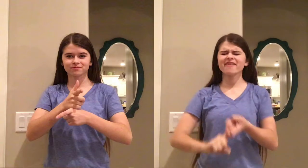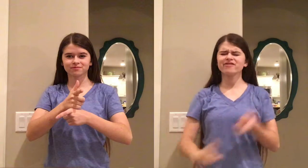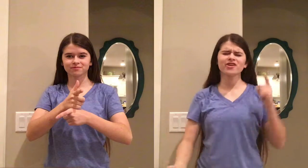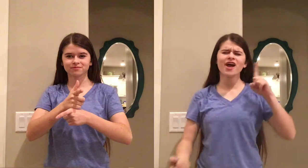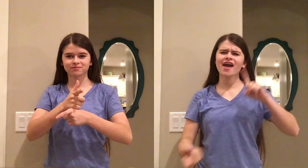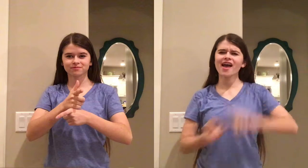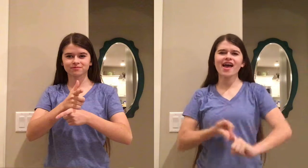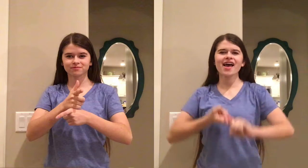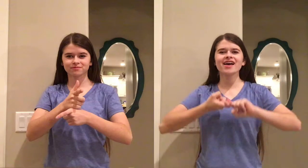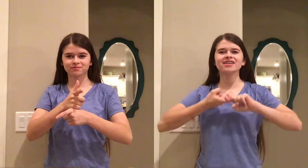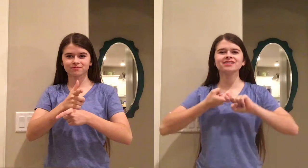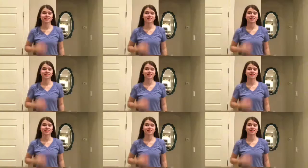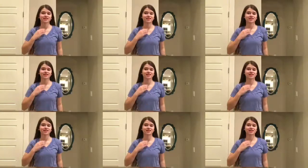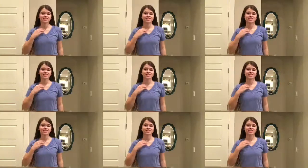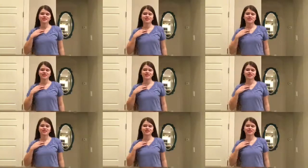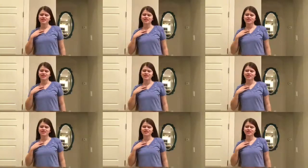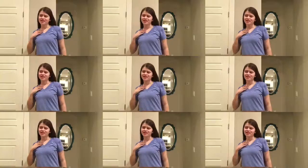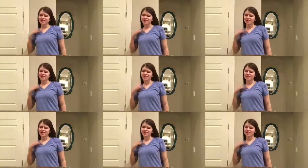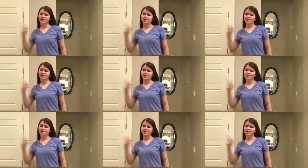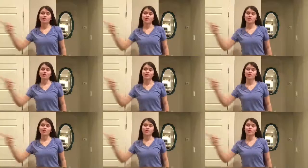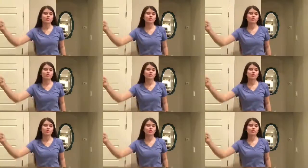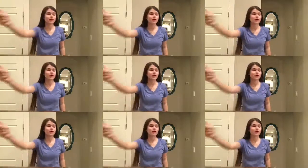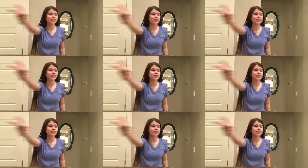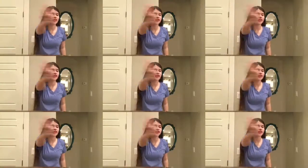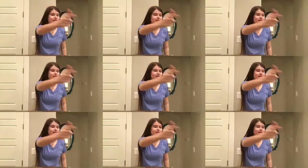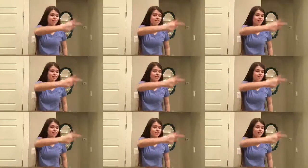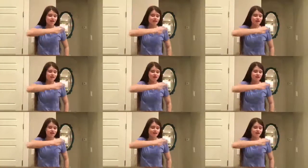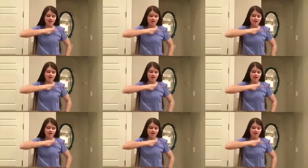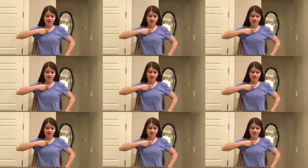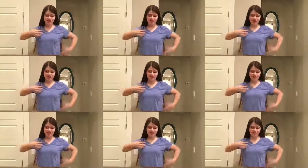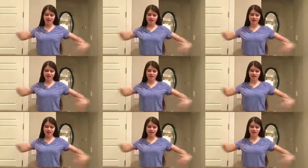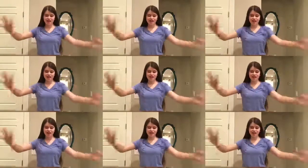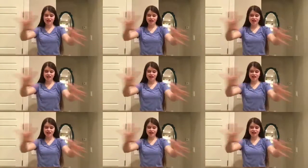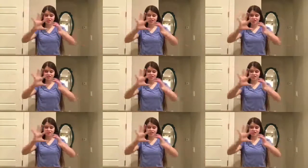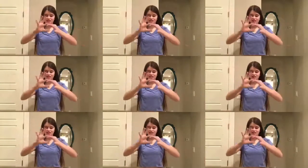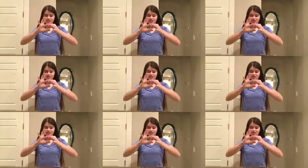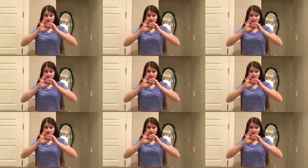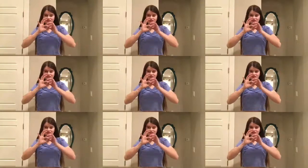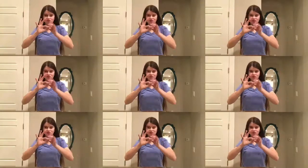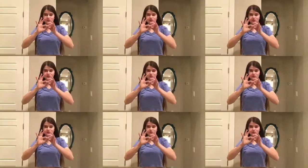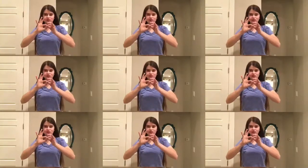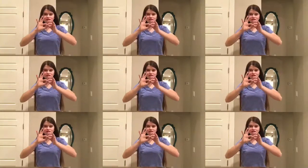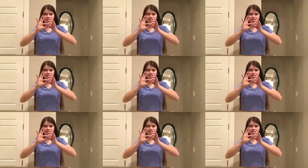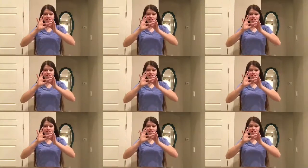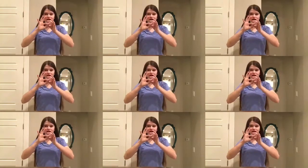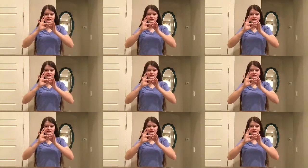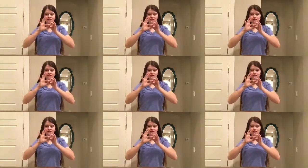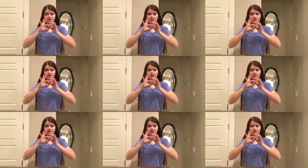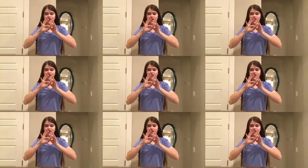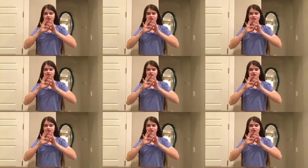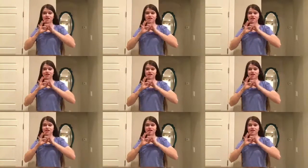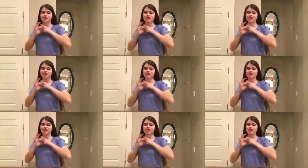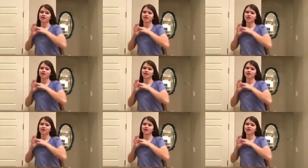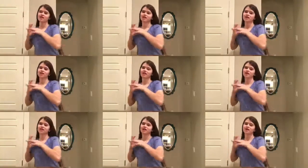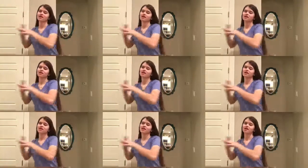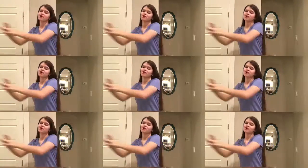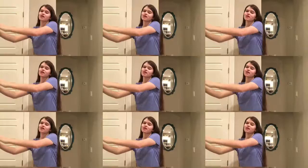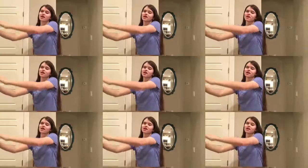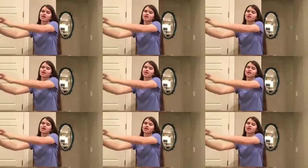friends And we are all connected to each other In